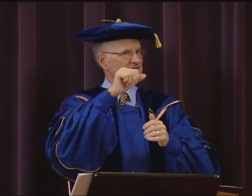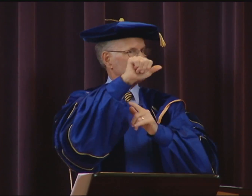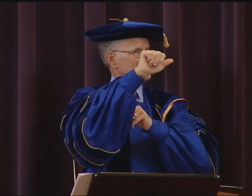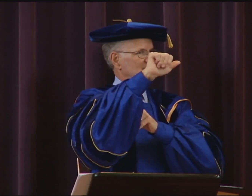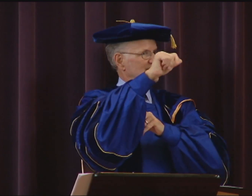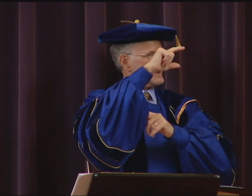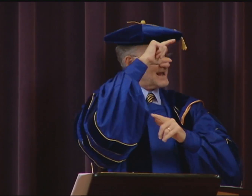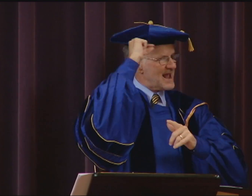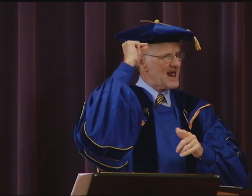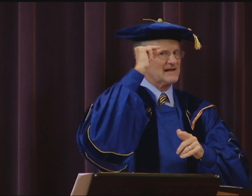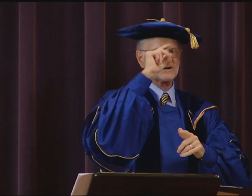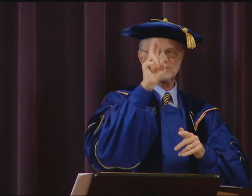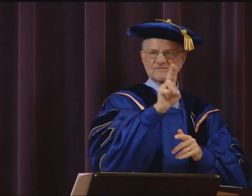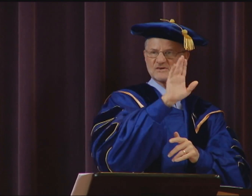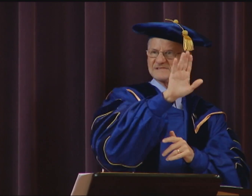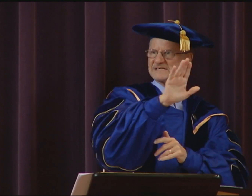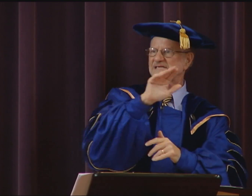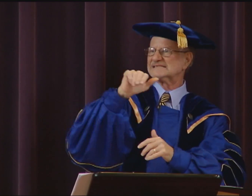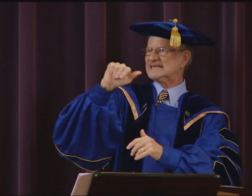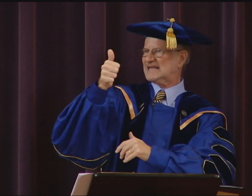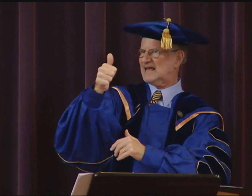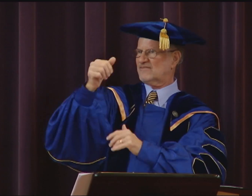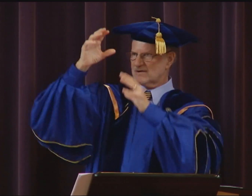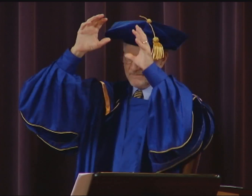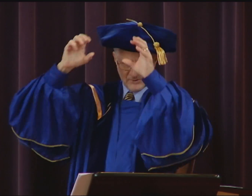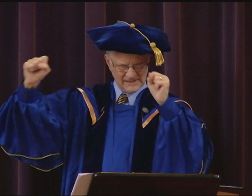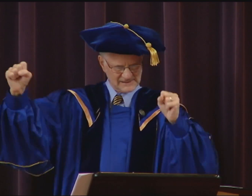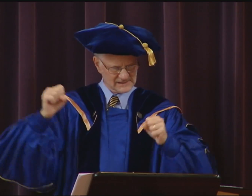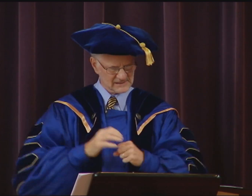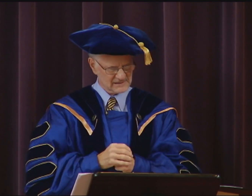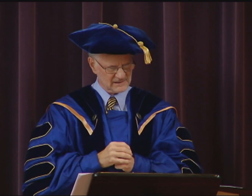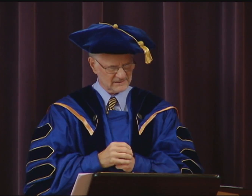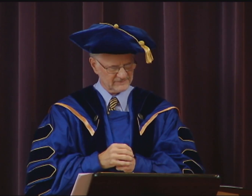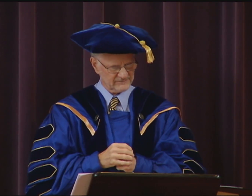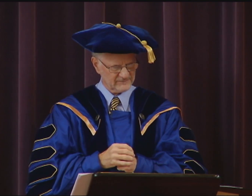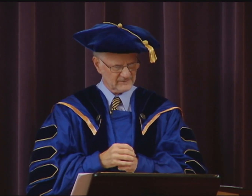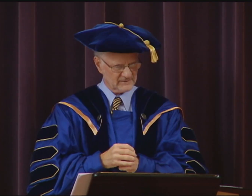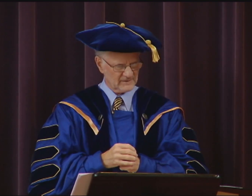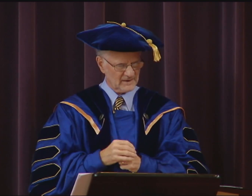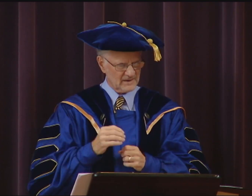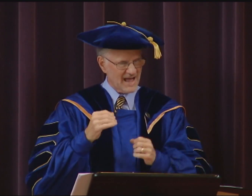I performed this ceremony here at Gallaudet University as Gallaudet's 10th president.